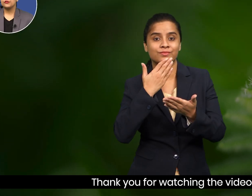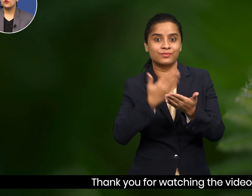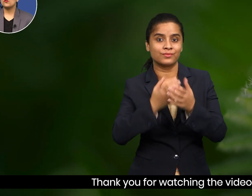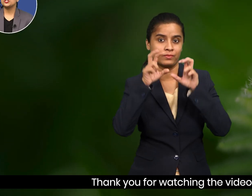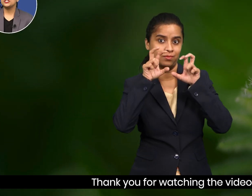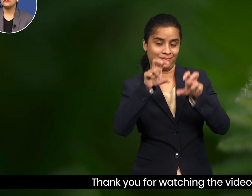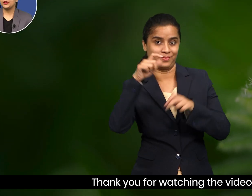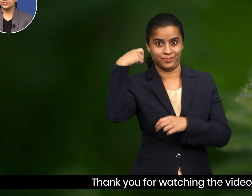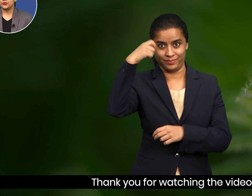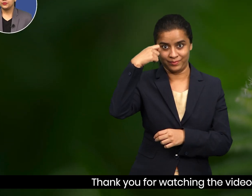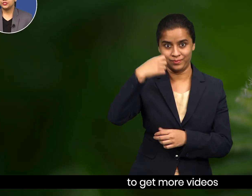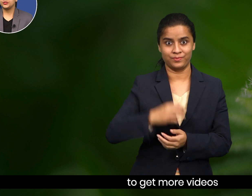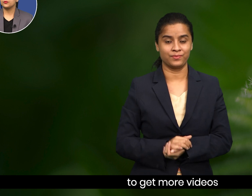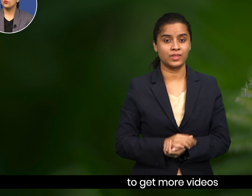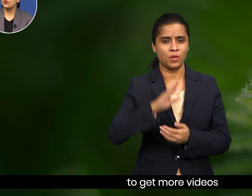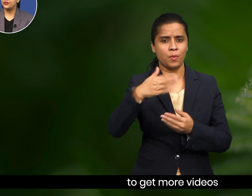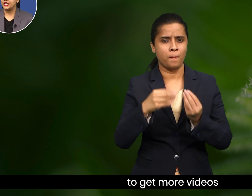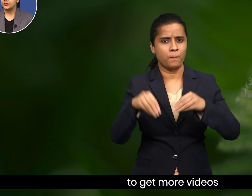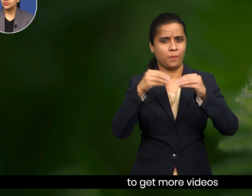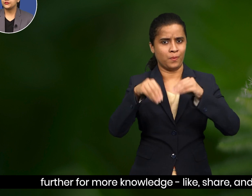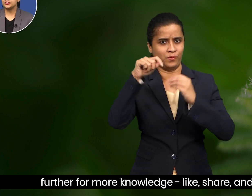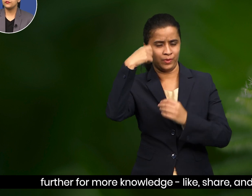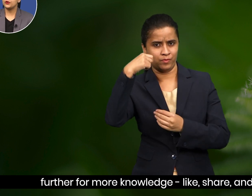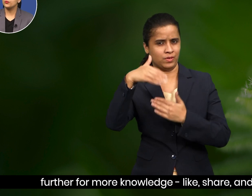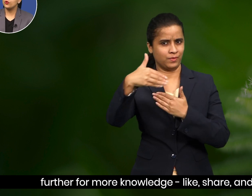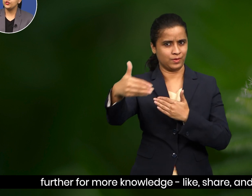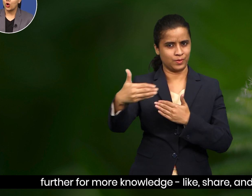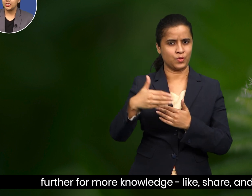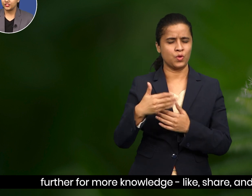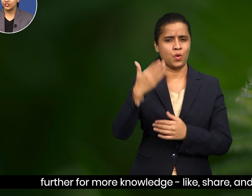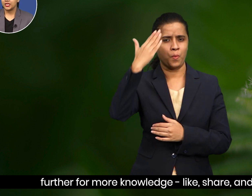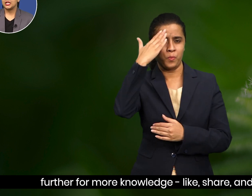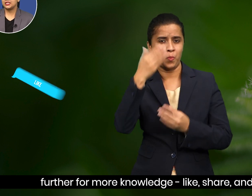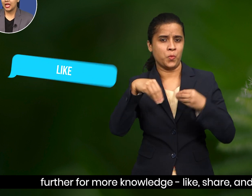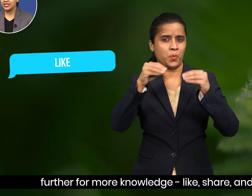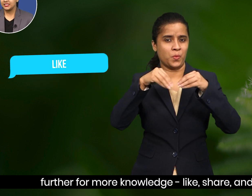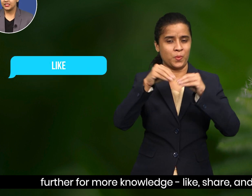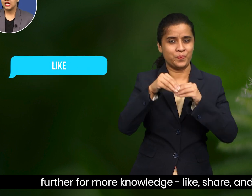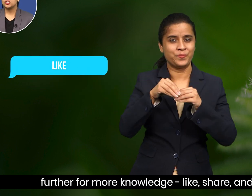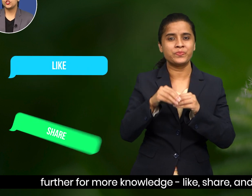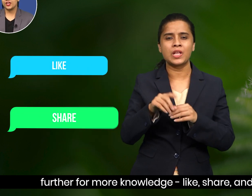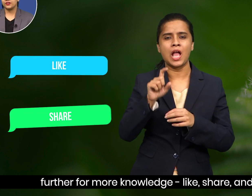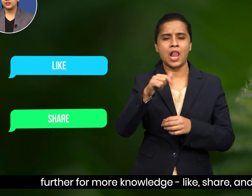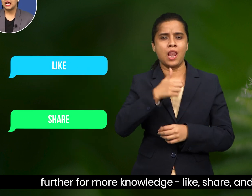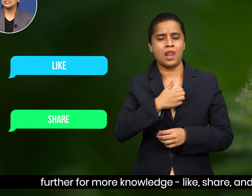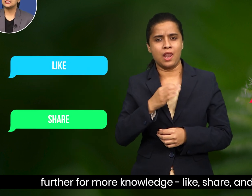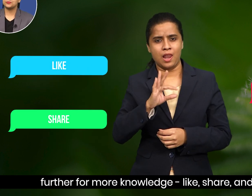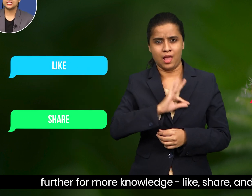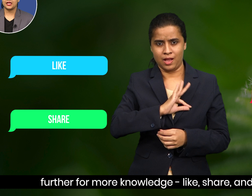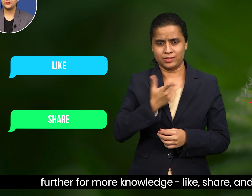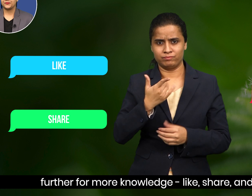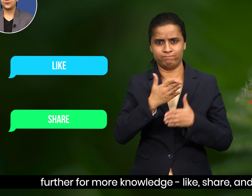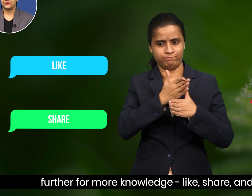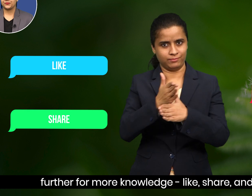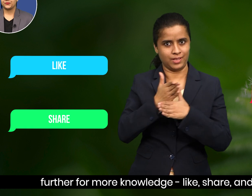Thank you for watching the video. To get more videos further for more knowledge, like, share and